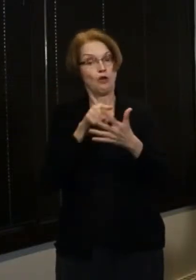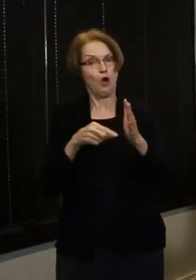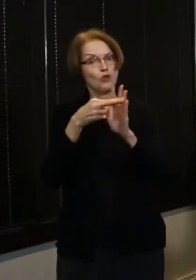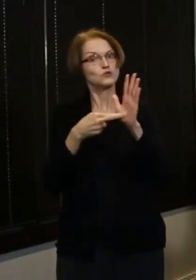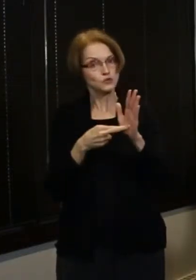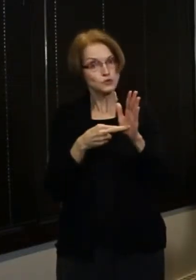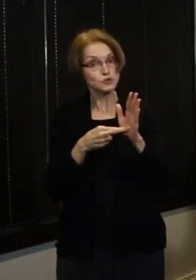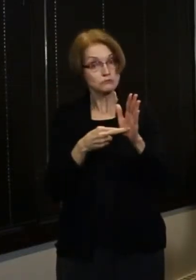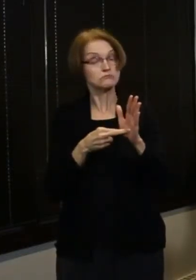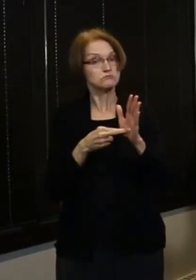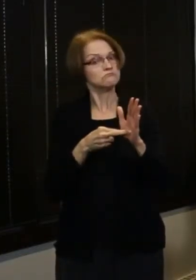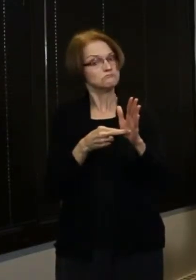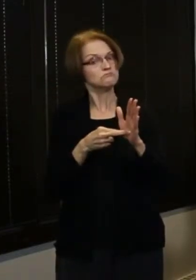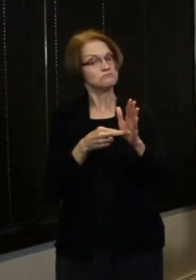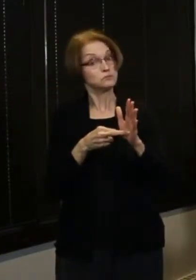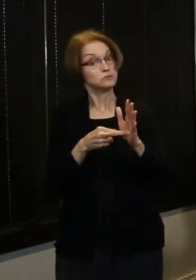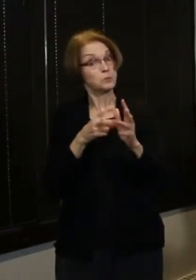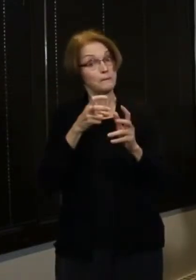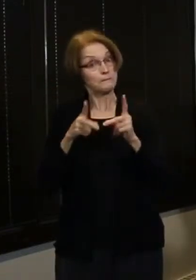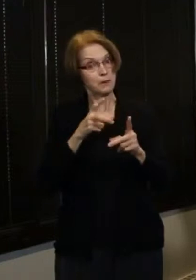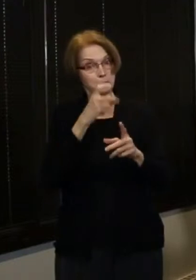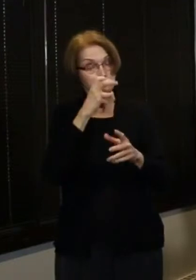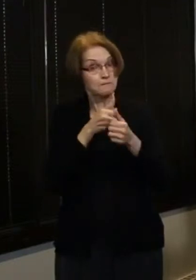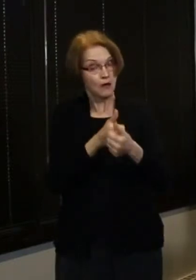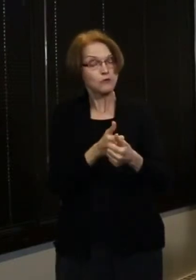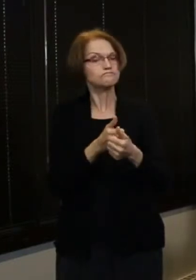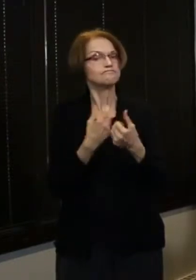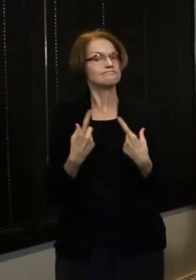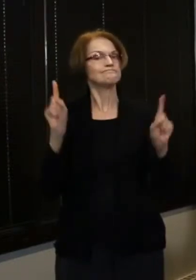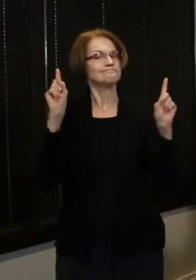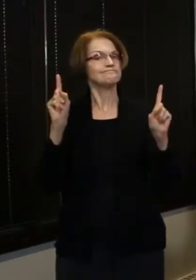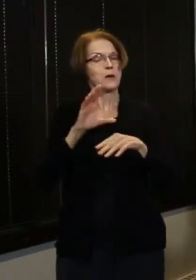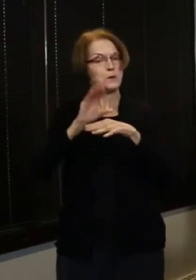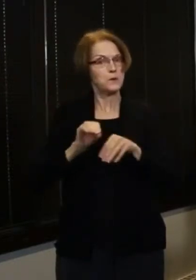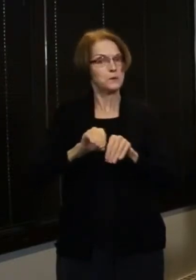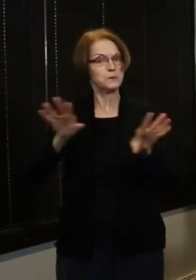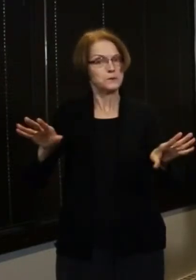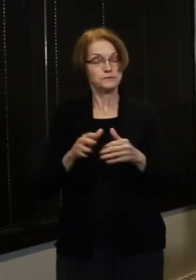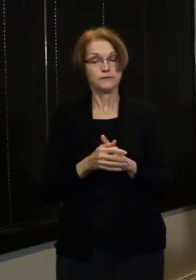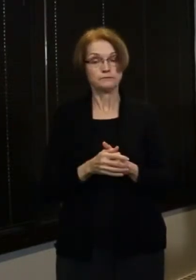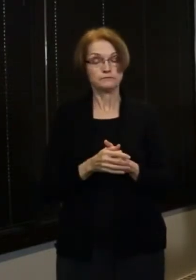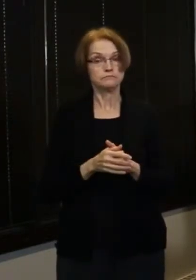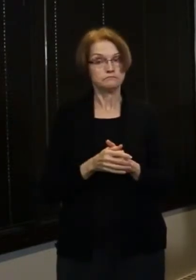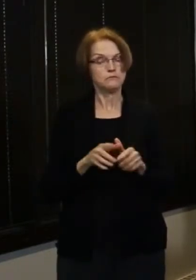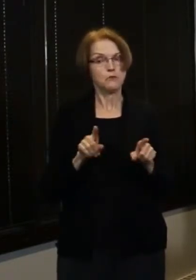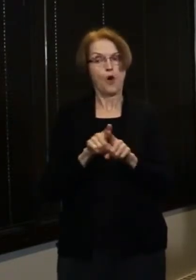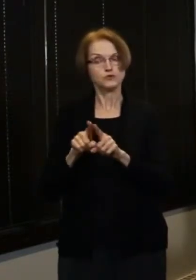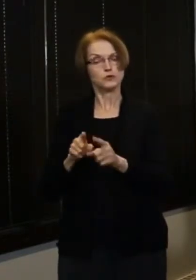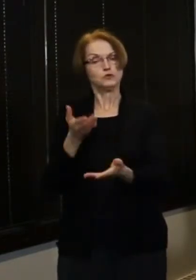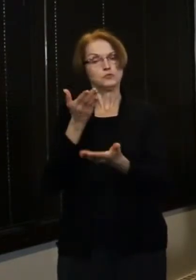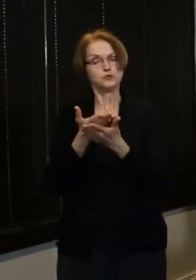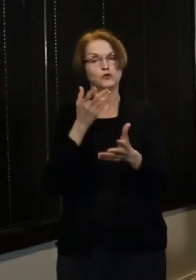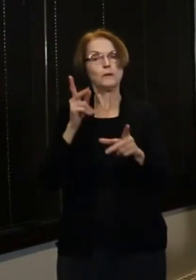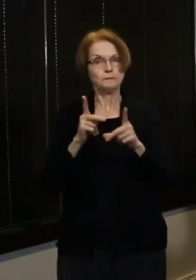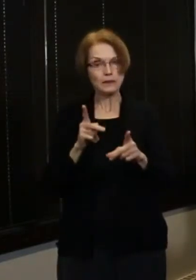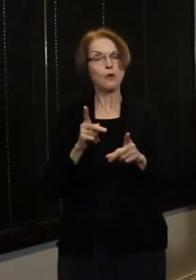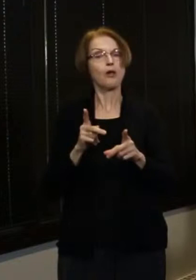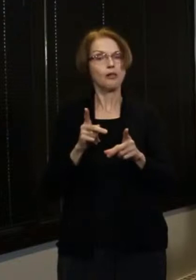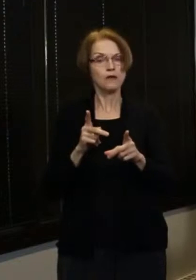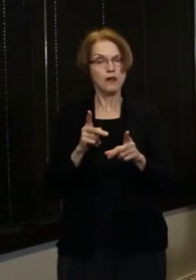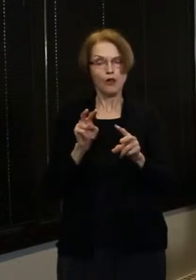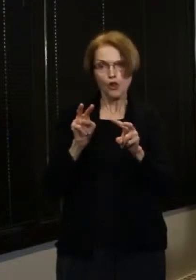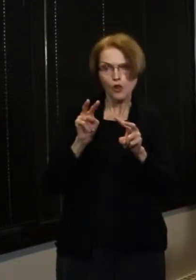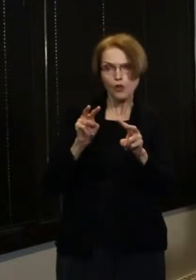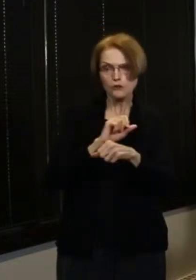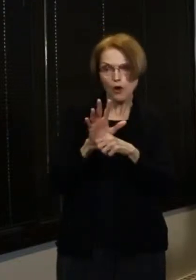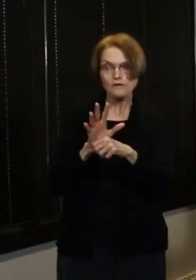them. The trends we are seeing indicate people are taking the virus seriously and doing whatever they can to prevent the